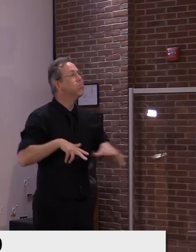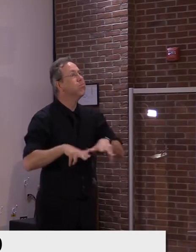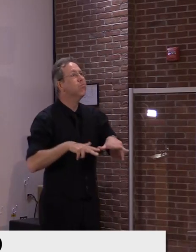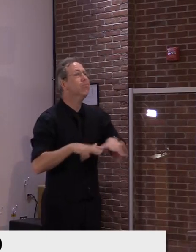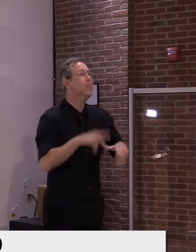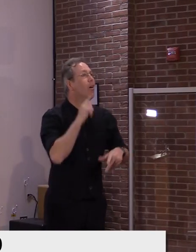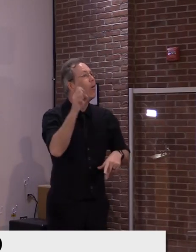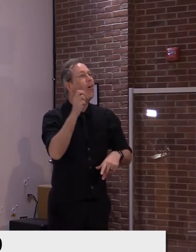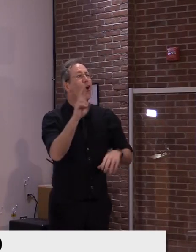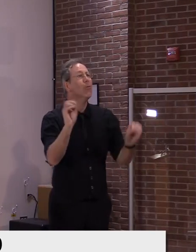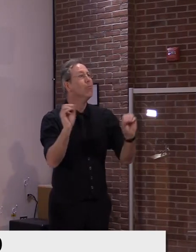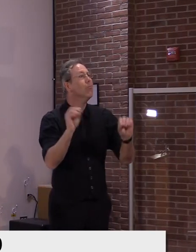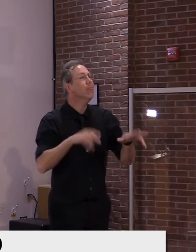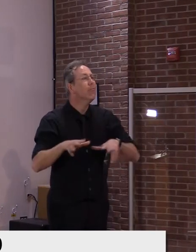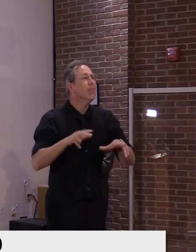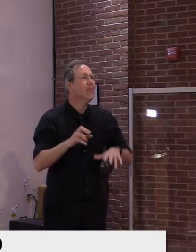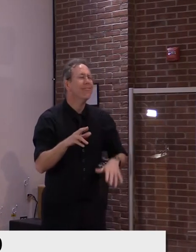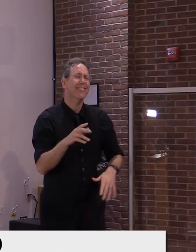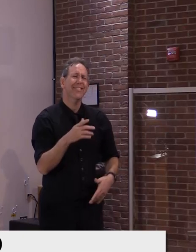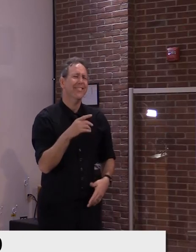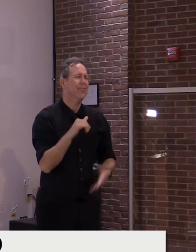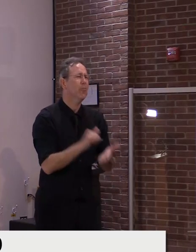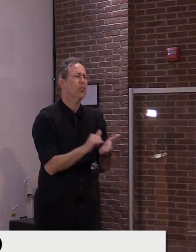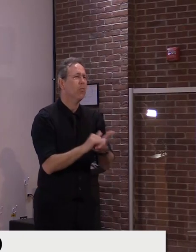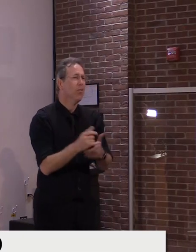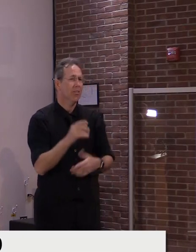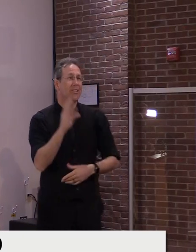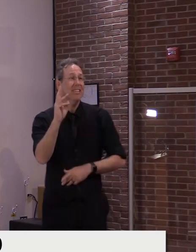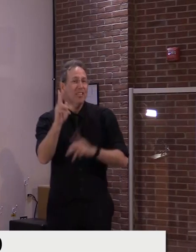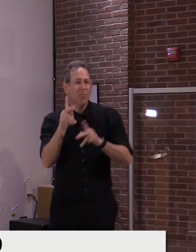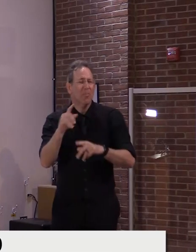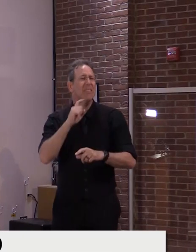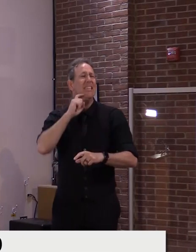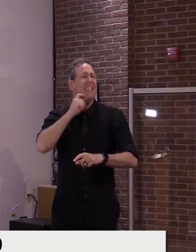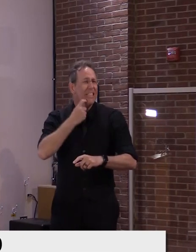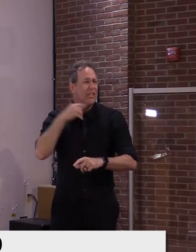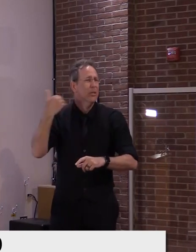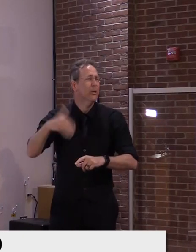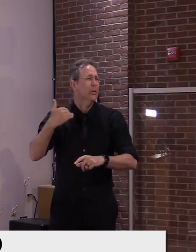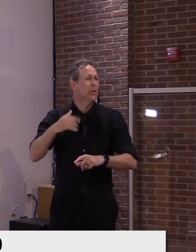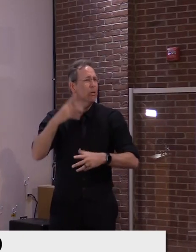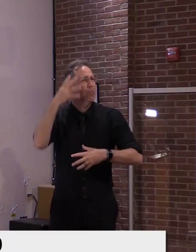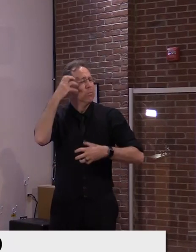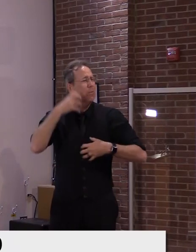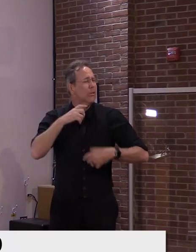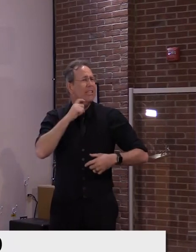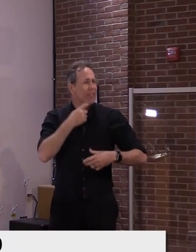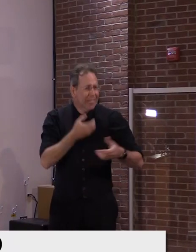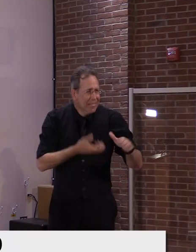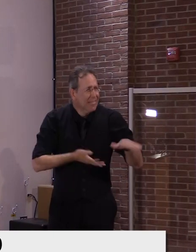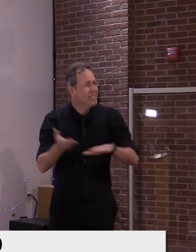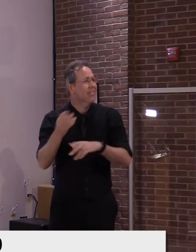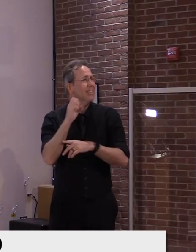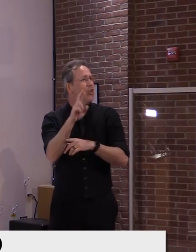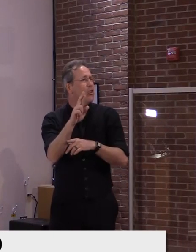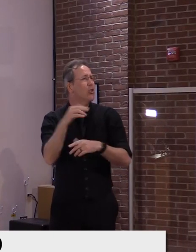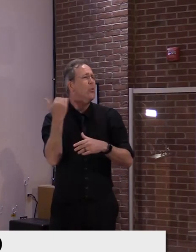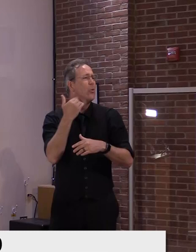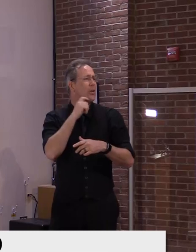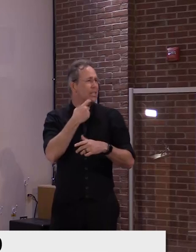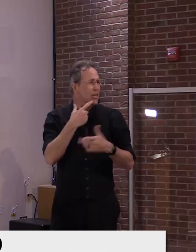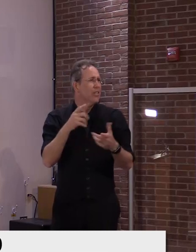to representing the whole universe just because of the significance of the illness that would have occurred.